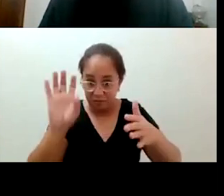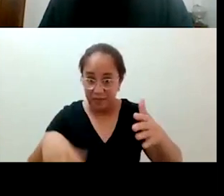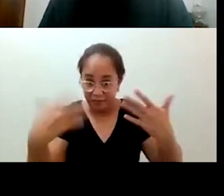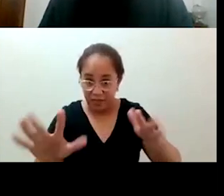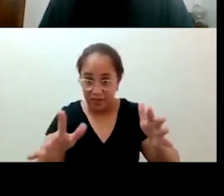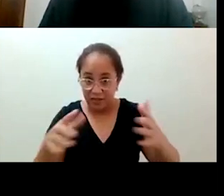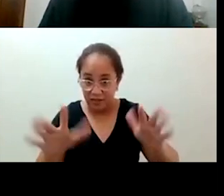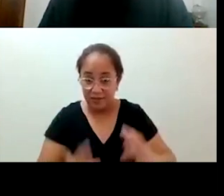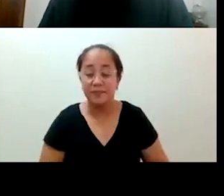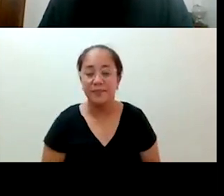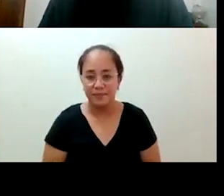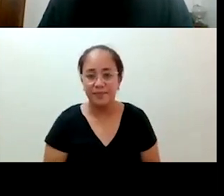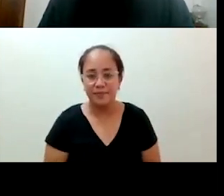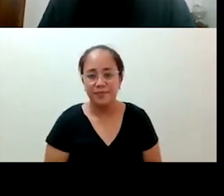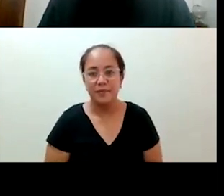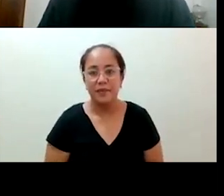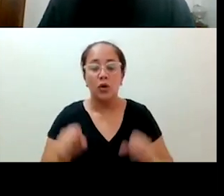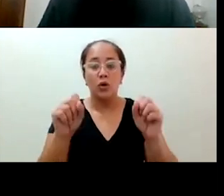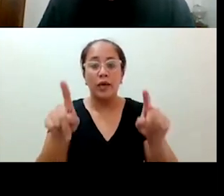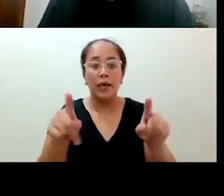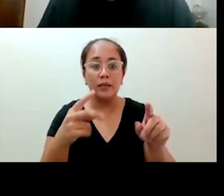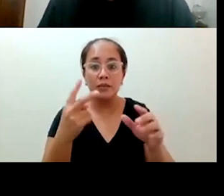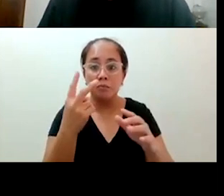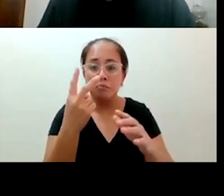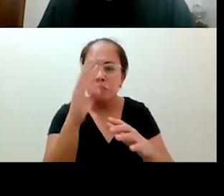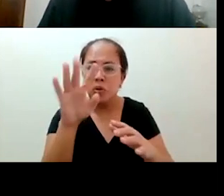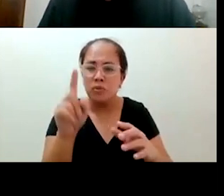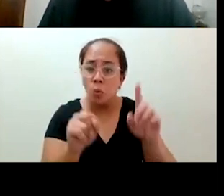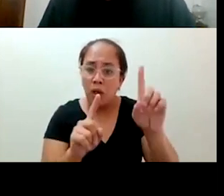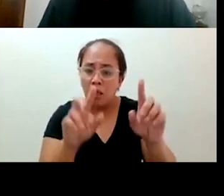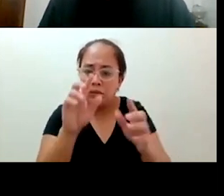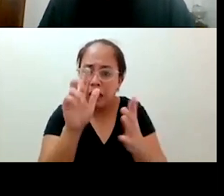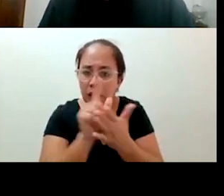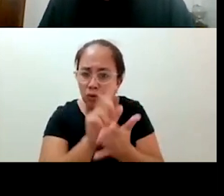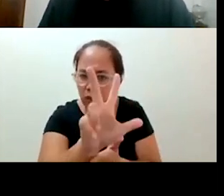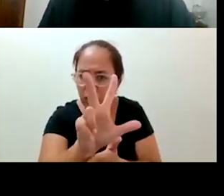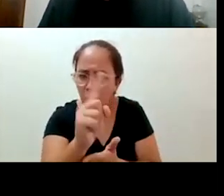Yep, that's it. Okay, is Okay. that both lessons or only three? Only three.